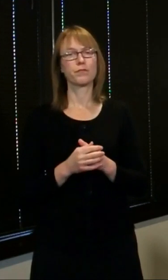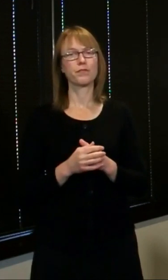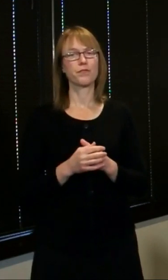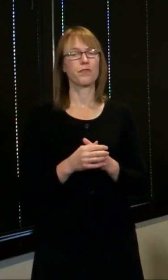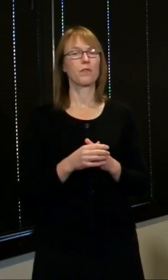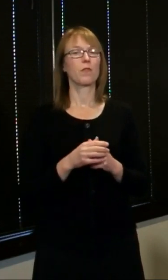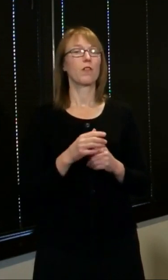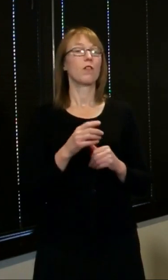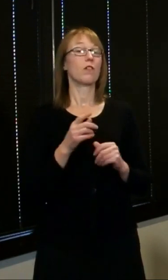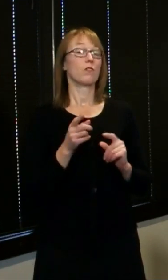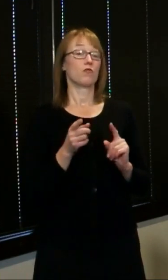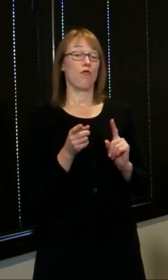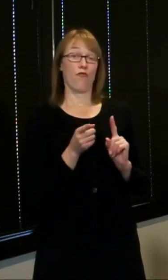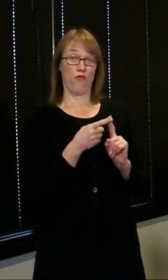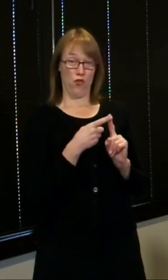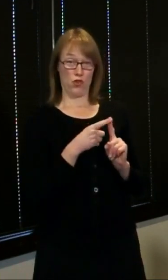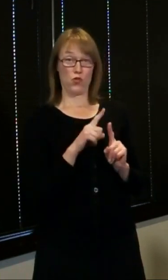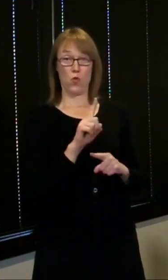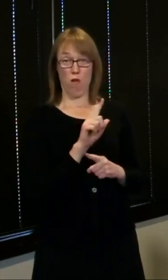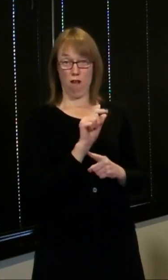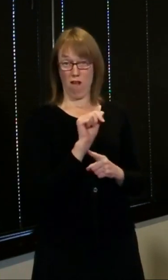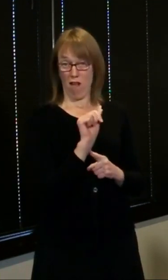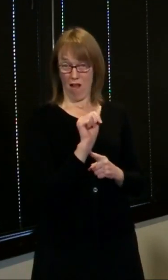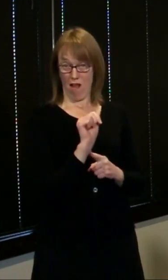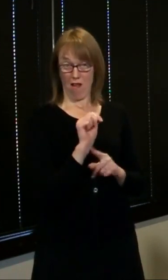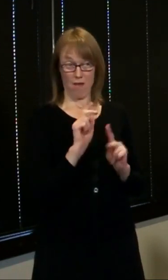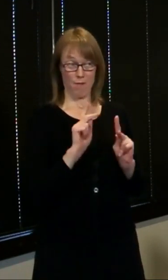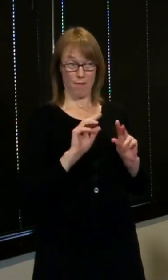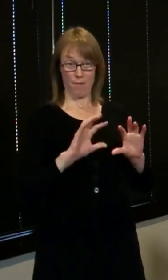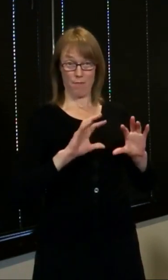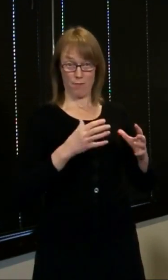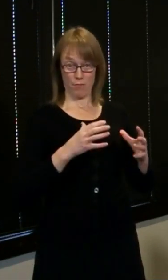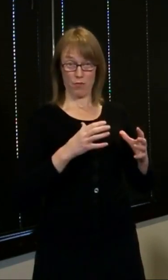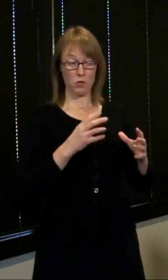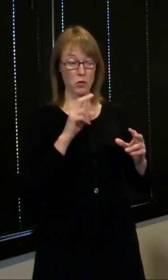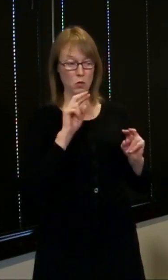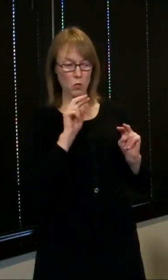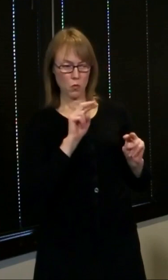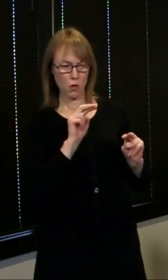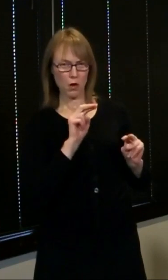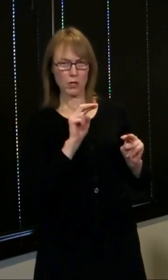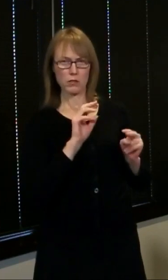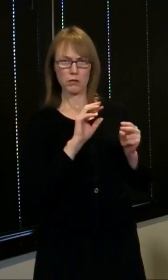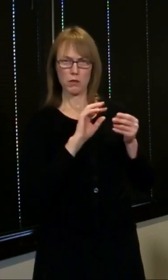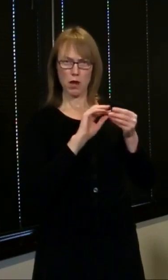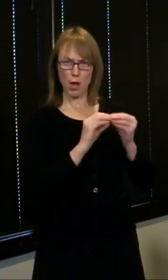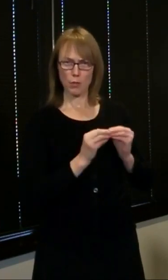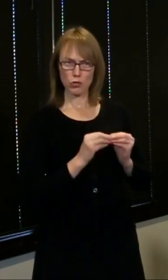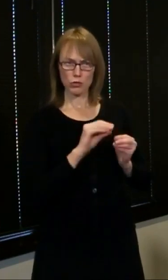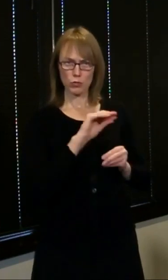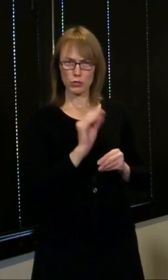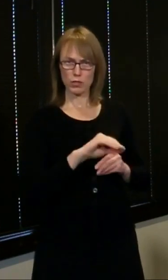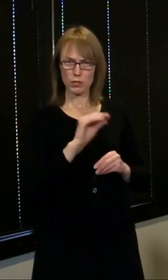starting to capture more of that 1B2 population. And so look for some more data for that as we're going forward.